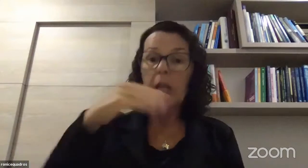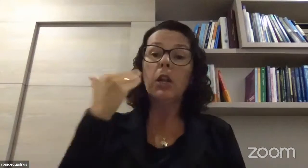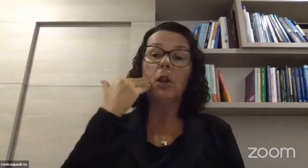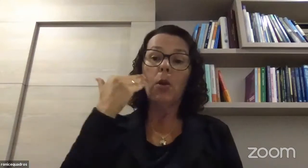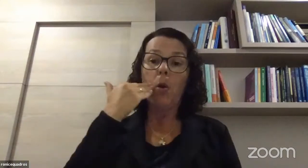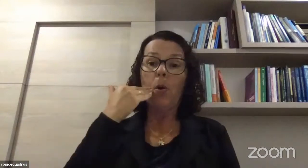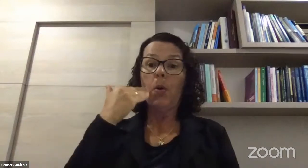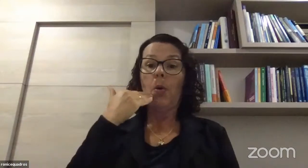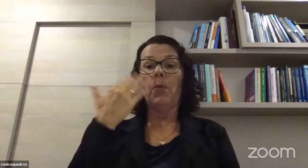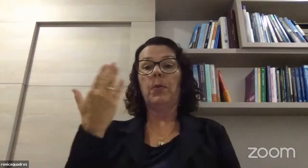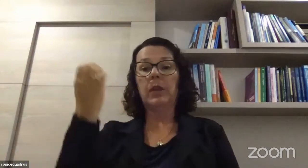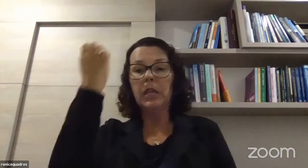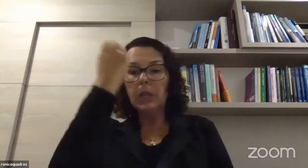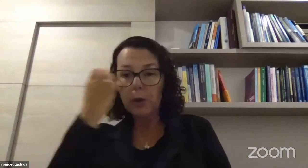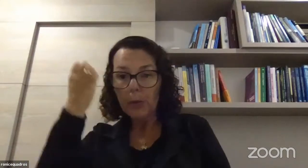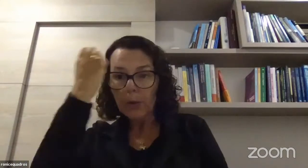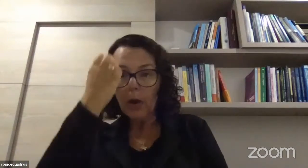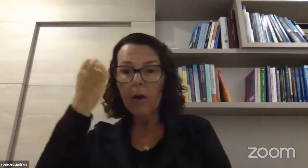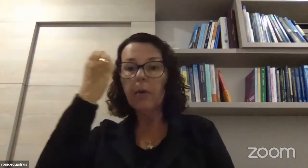nation.